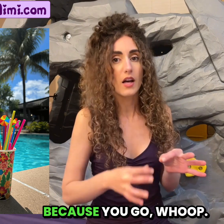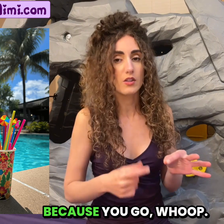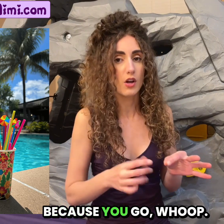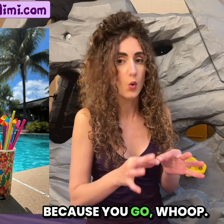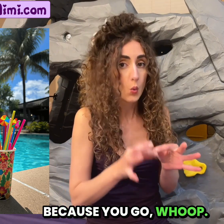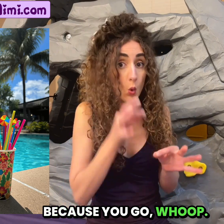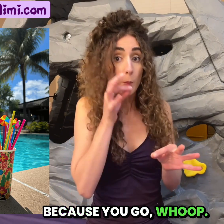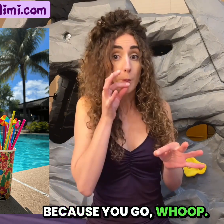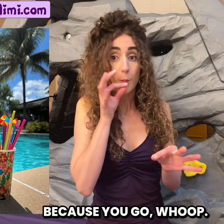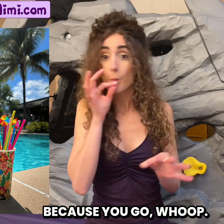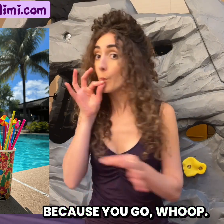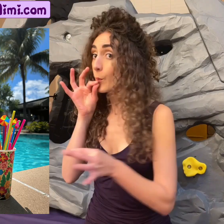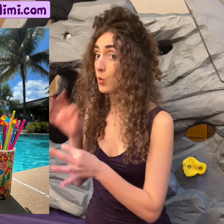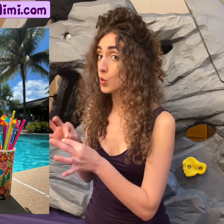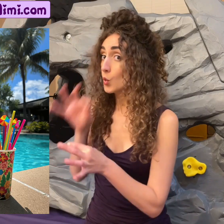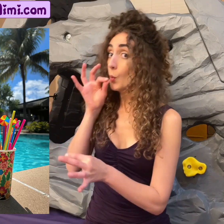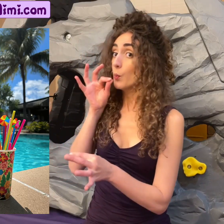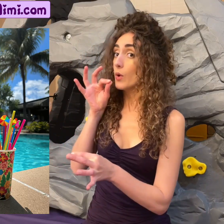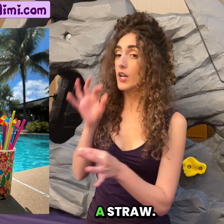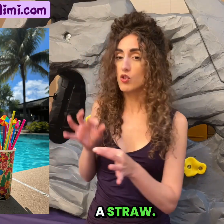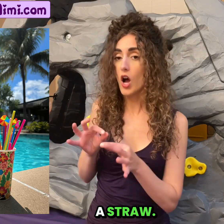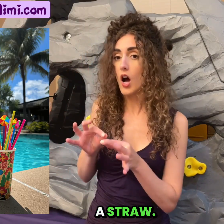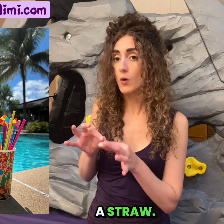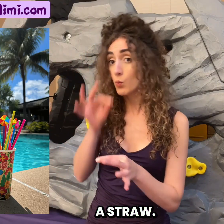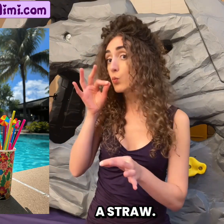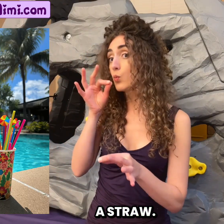Because you go, whoop. A straw.